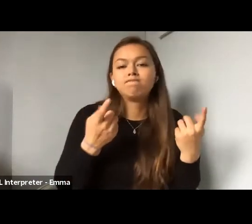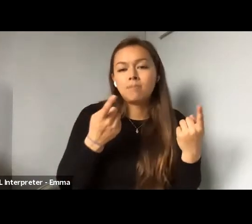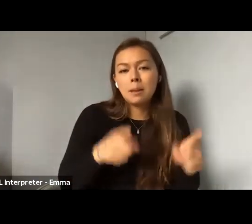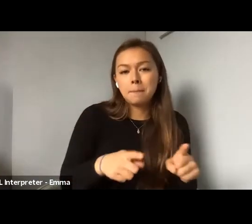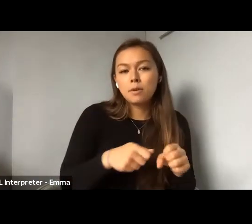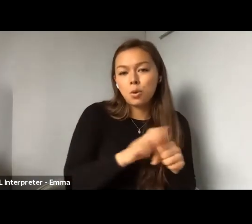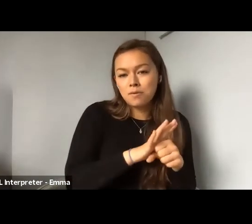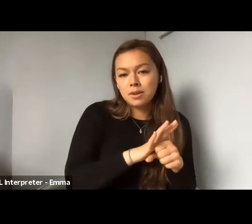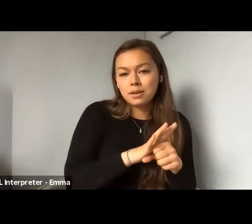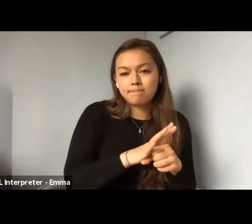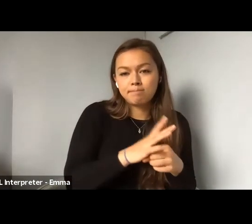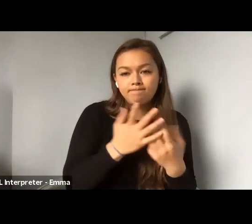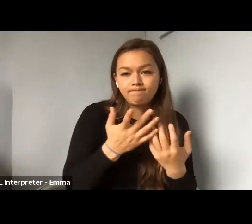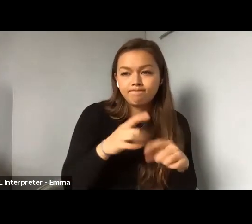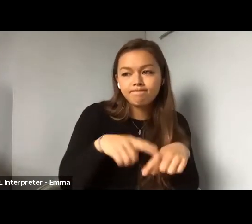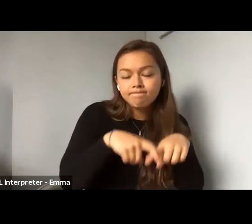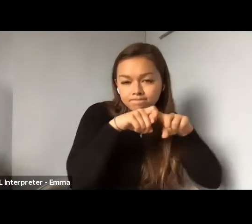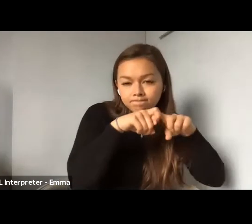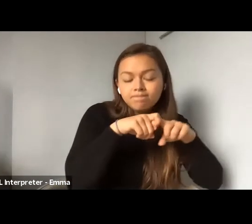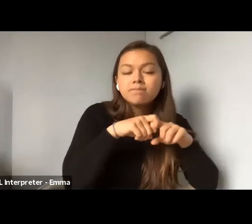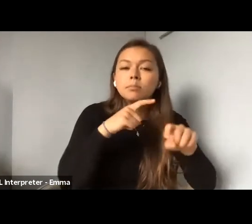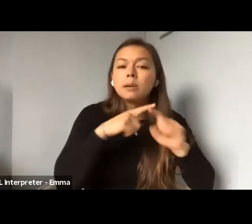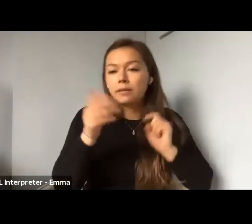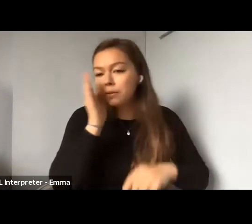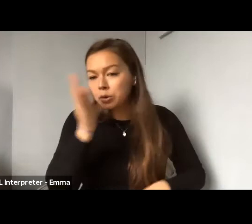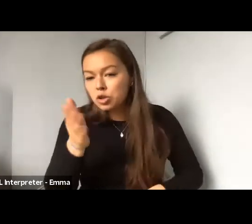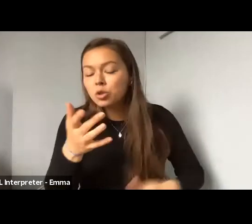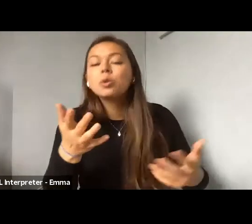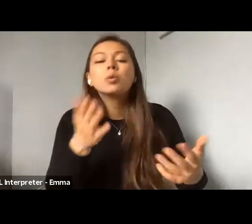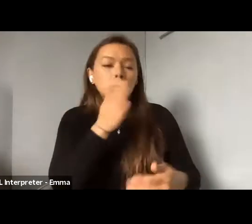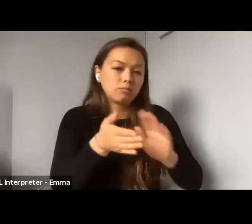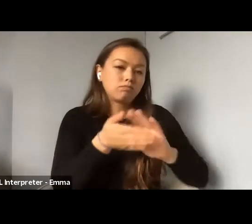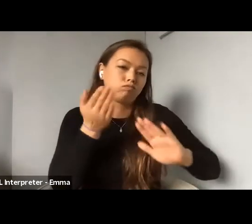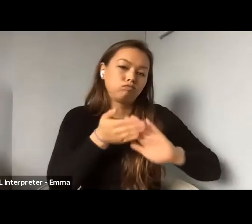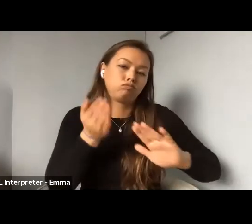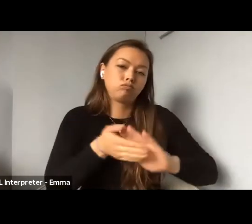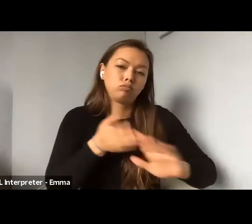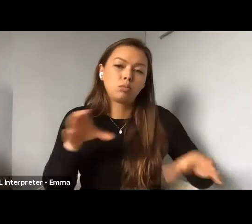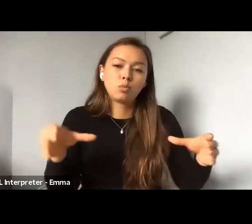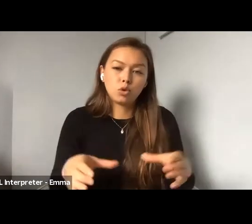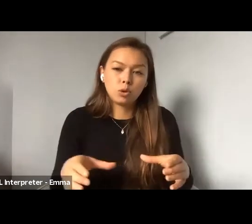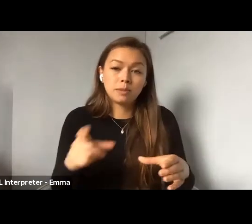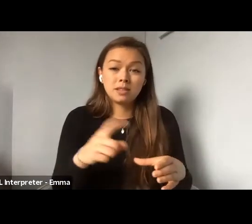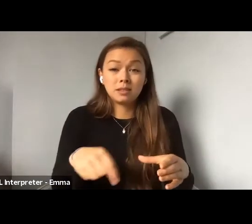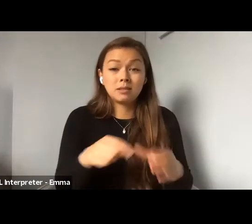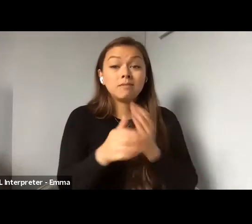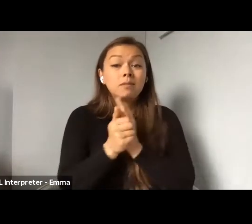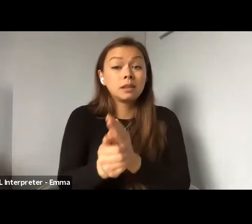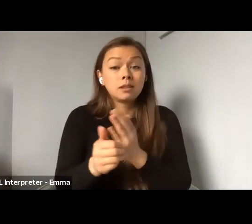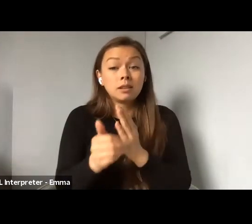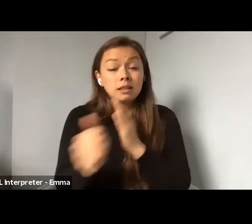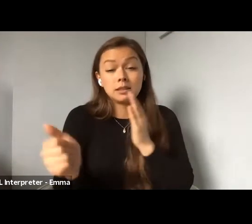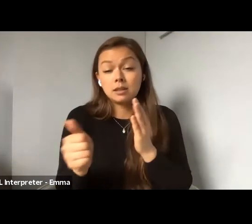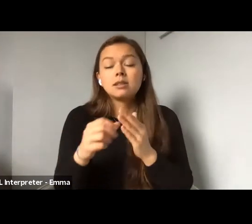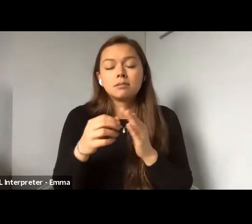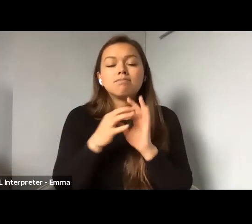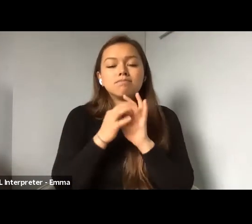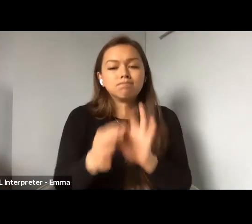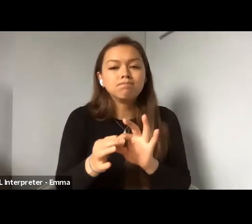but eventually we will be running some groups. These groups would be a skills-based format, and we'd be going over such things as